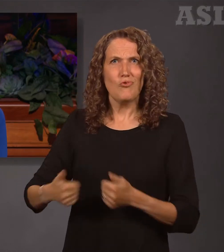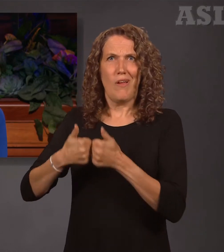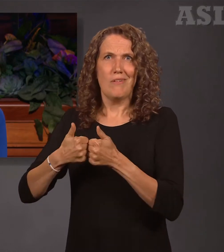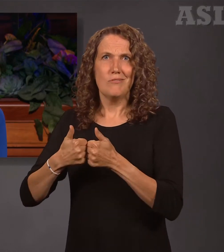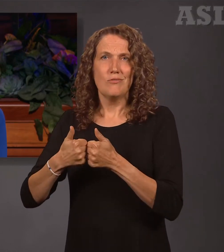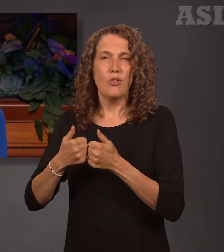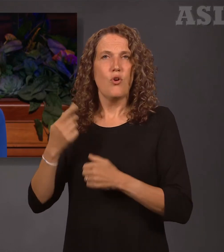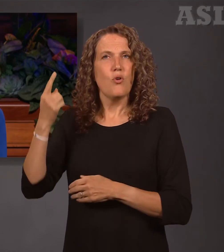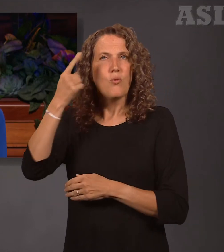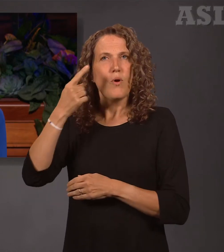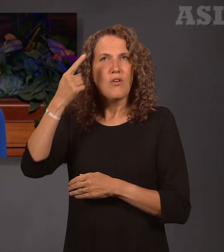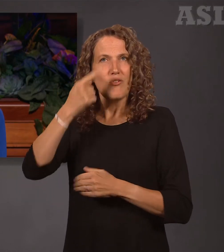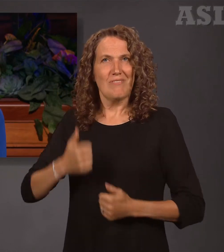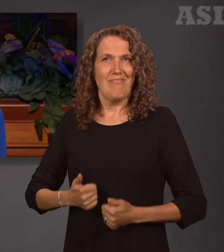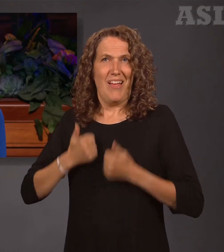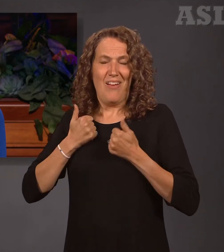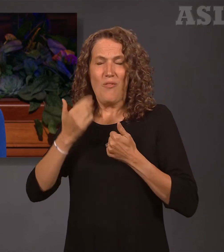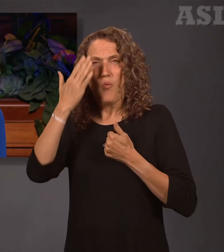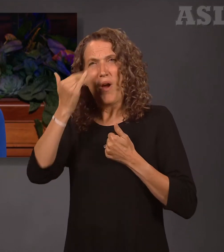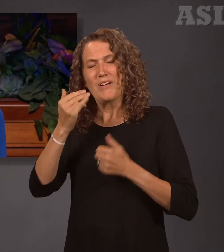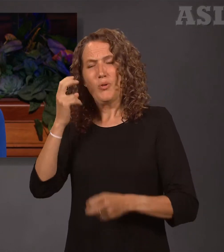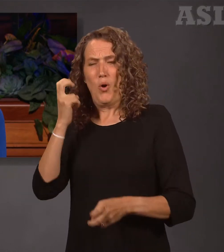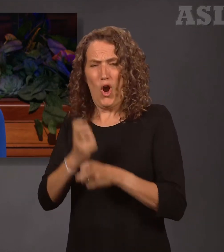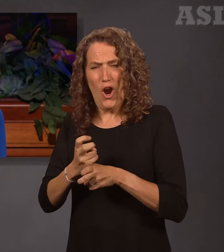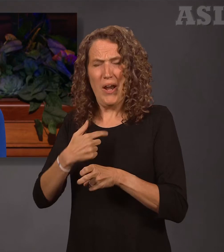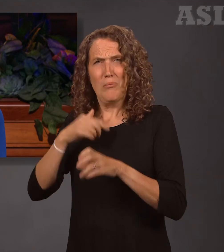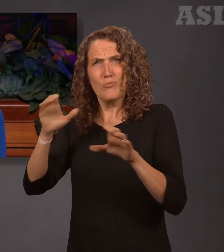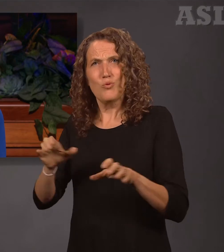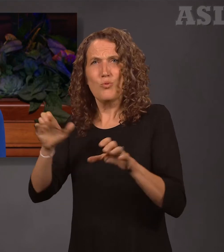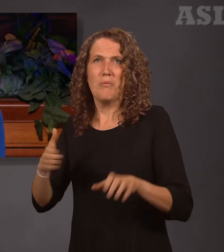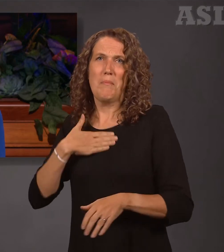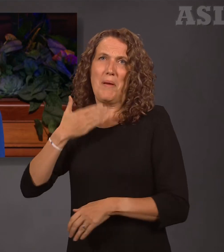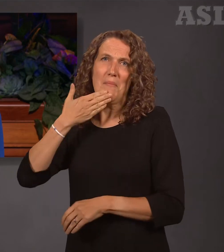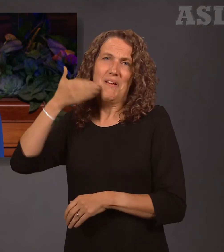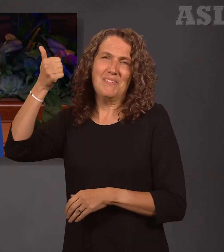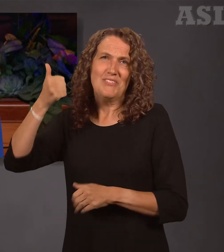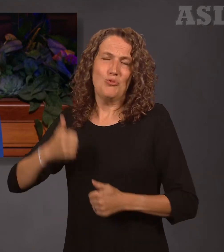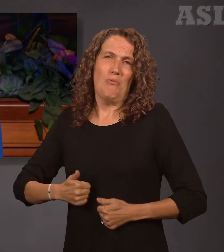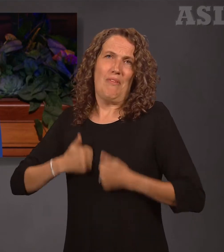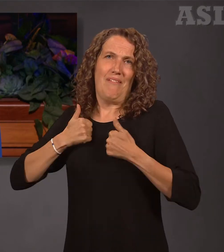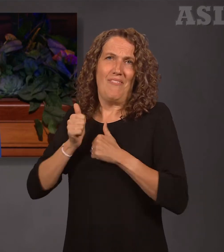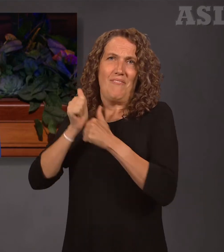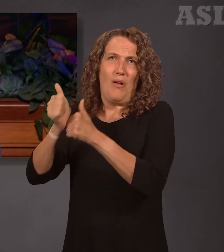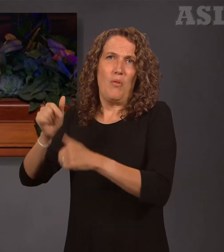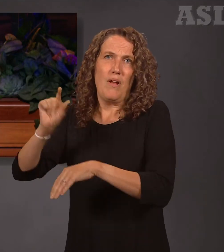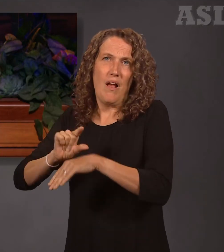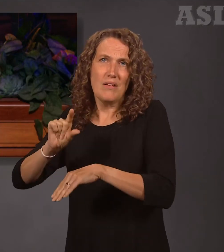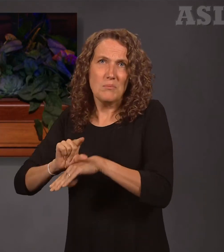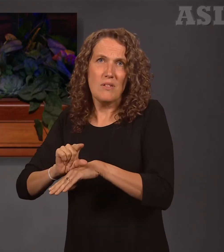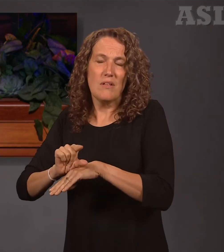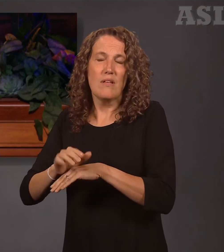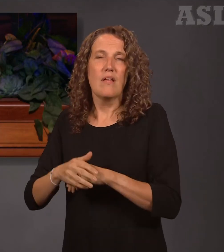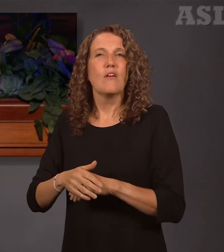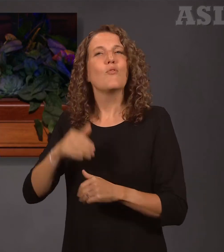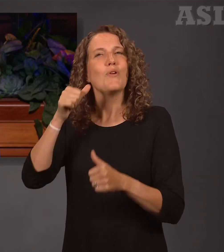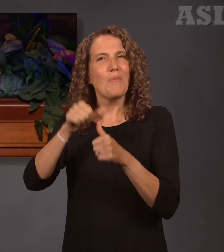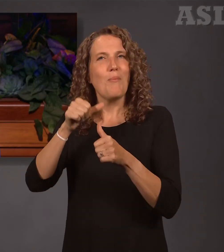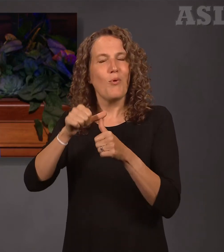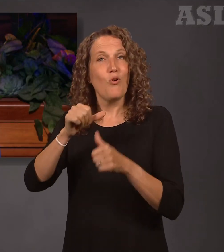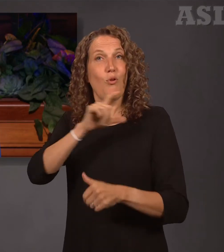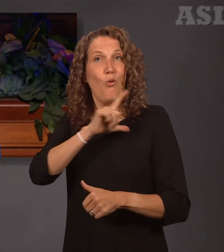wonder why life is so hard when you're doing your best to live the gospel remember that the Lord told us to expect